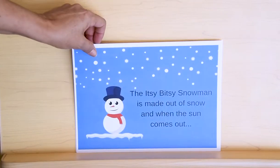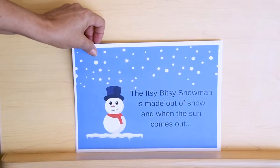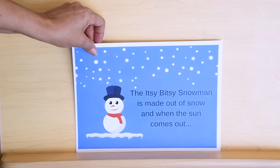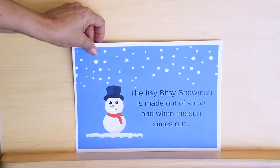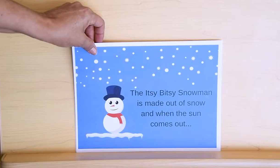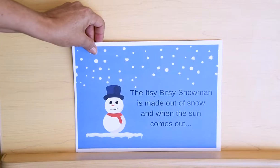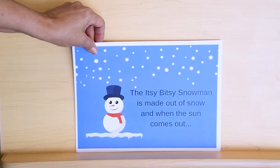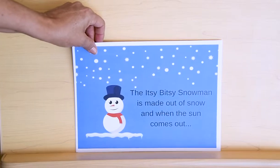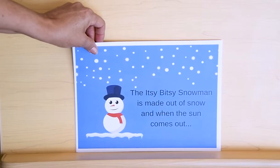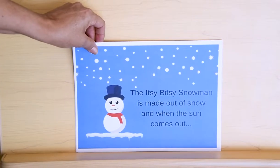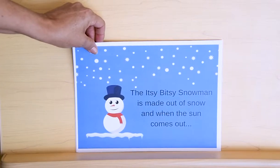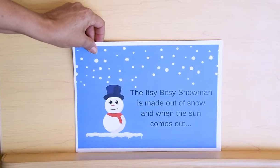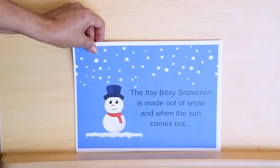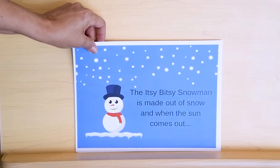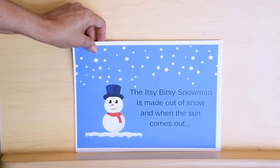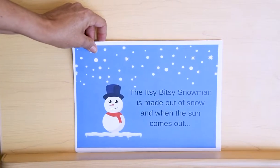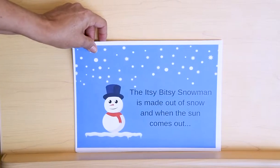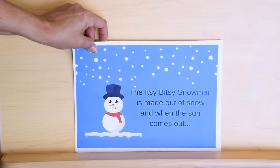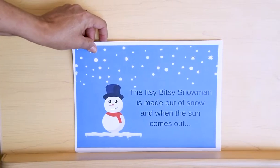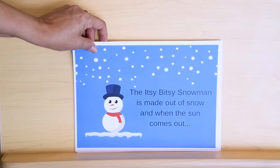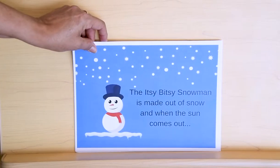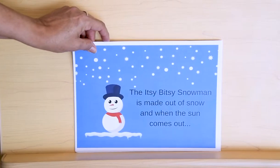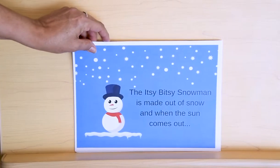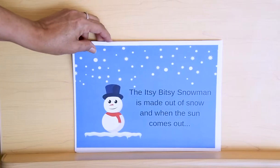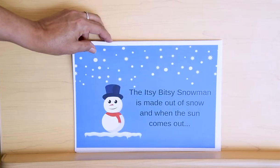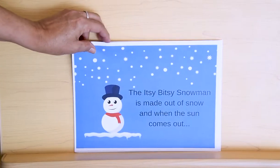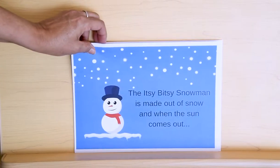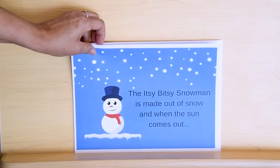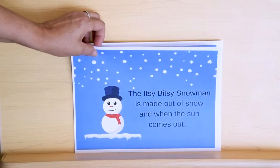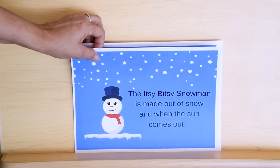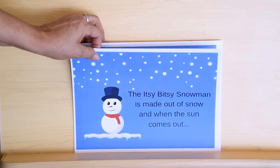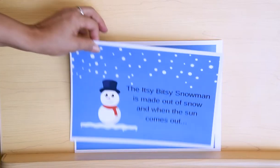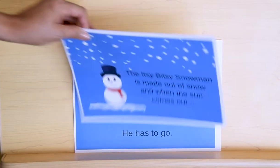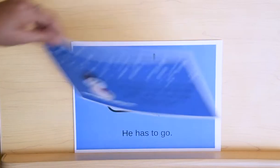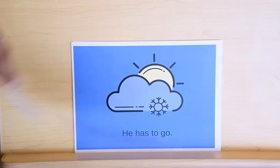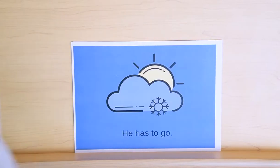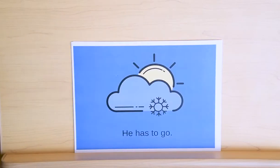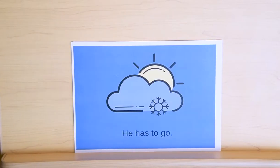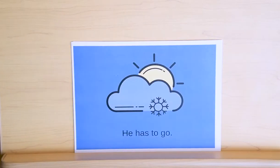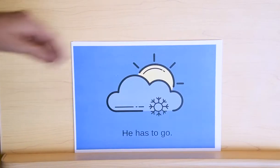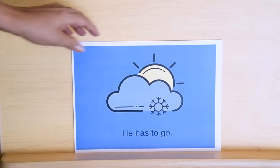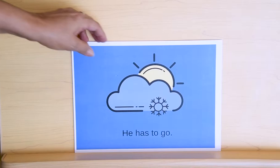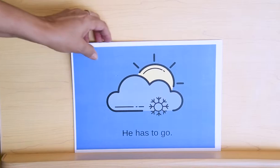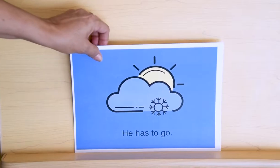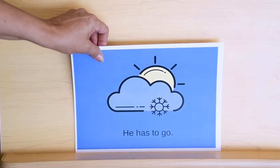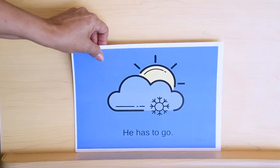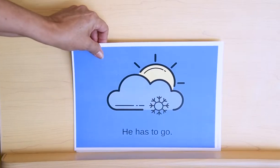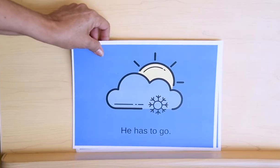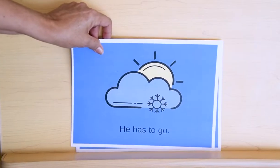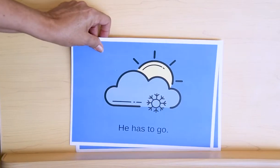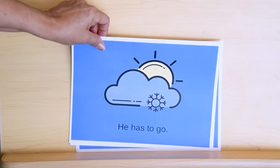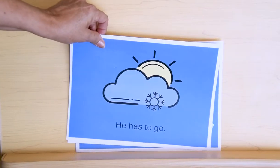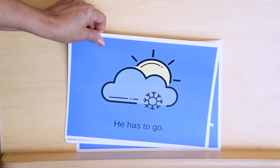Bitsy Snowman is made out of snow. And when the sun comes out, he has to